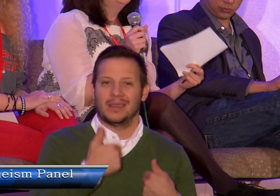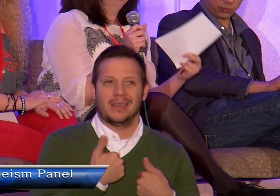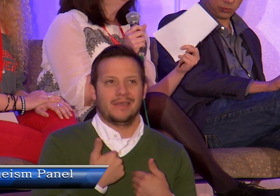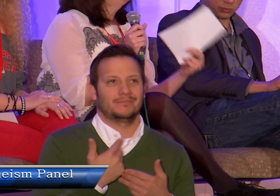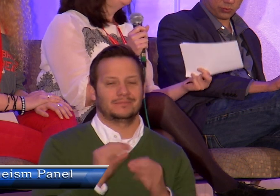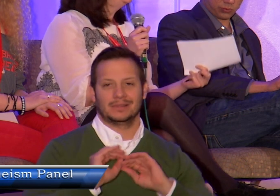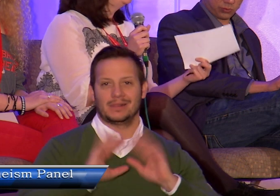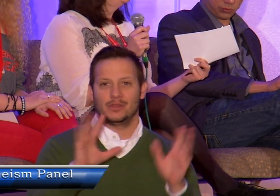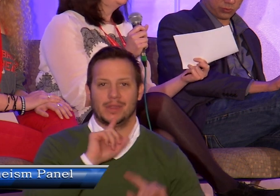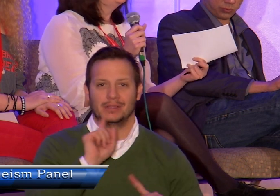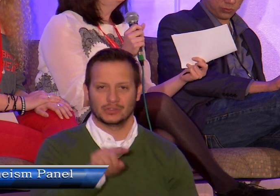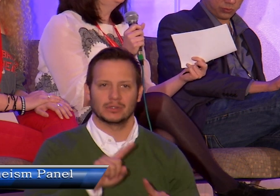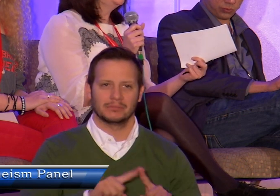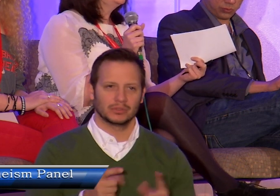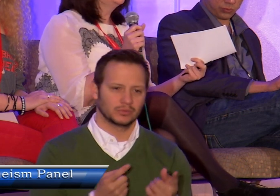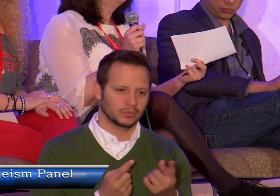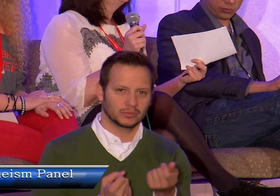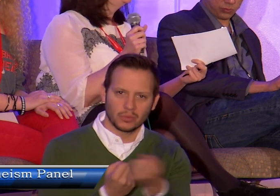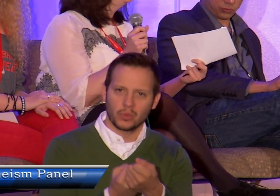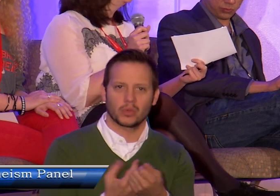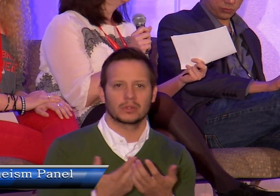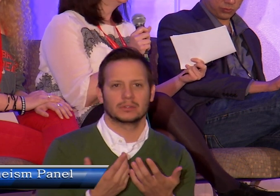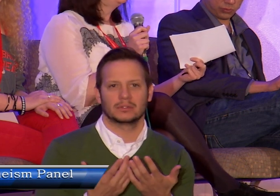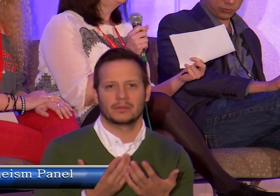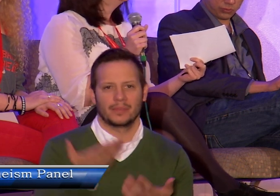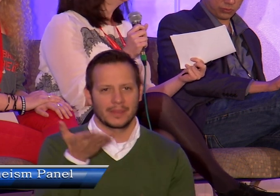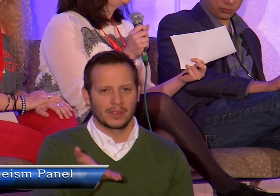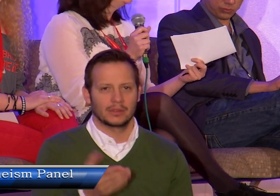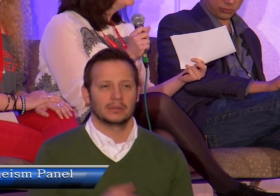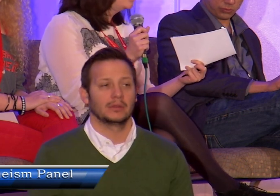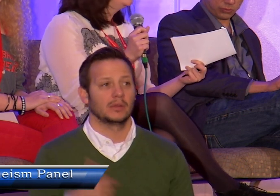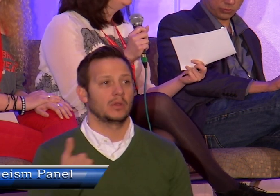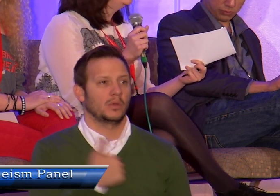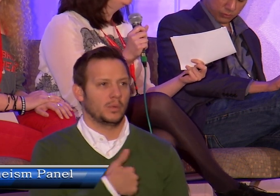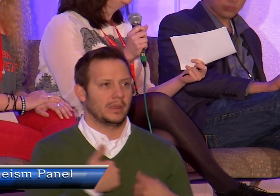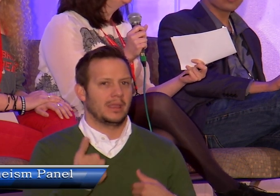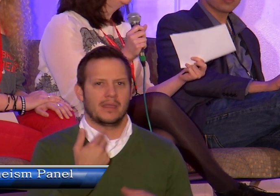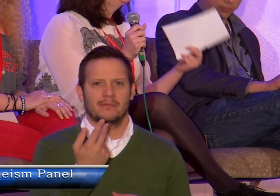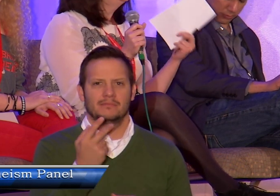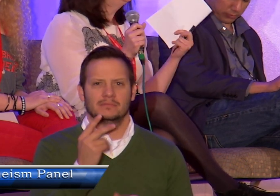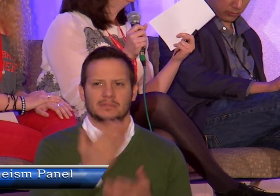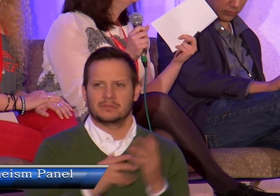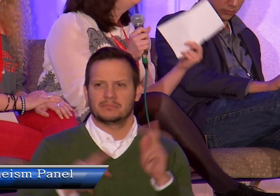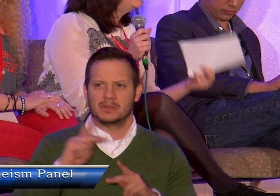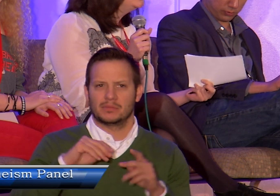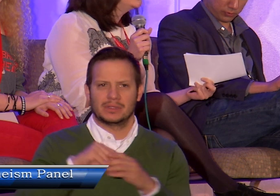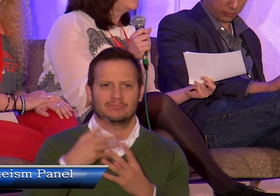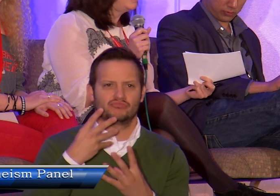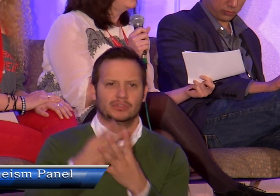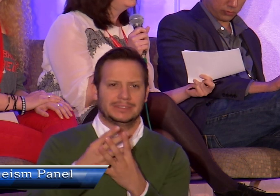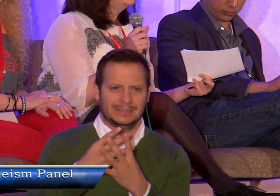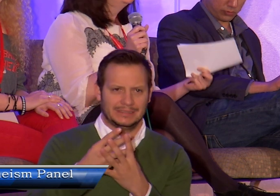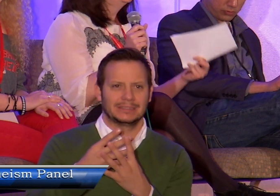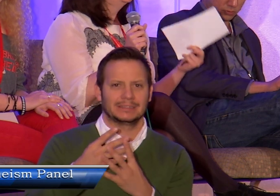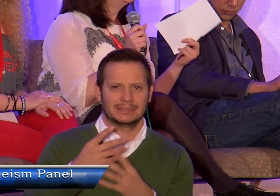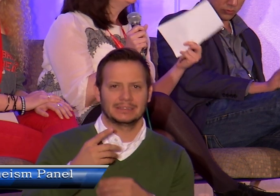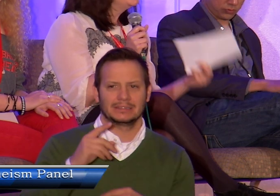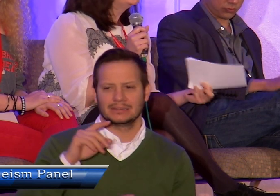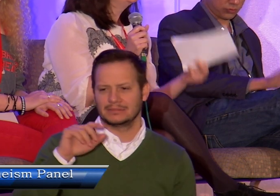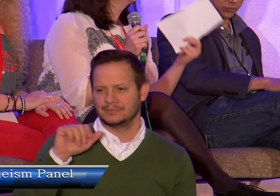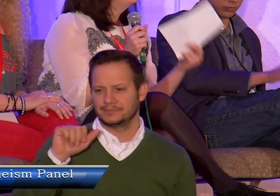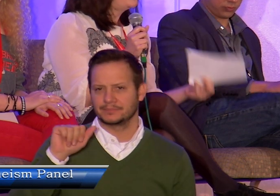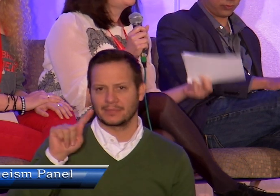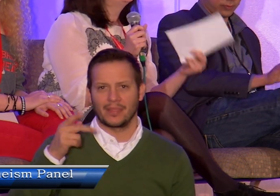support. You know, right now we had a couple of atheists in prison, Alex An in Indonesia. He is free today